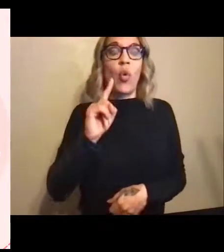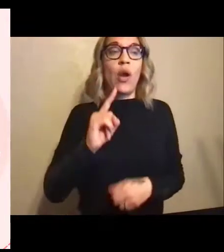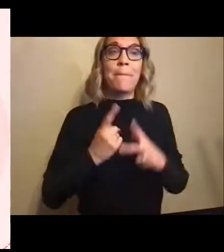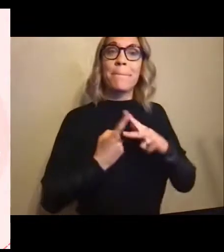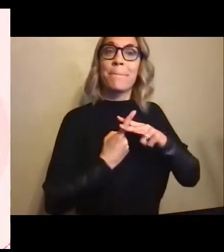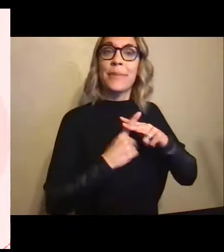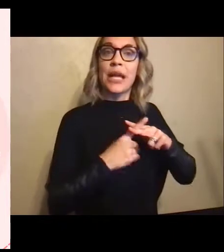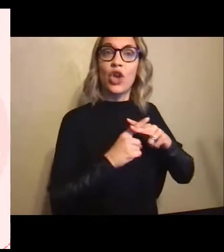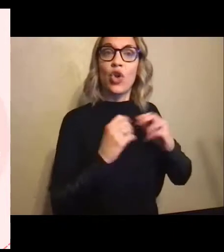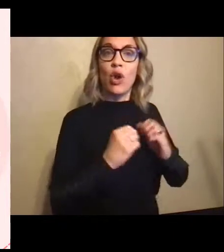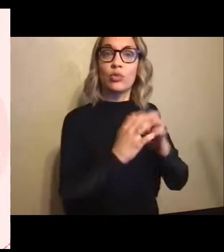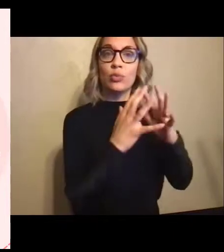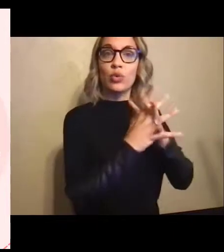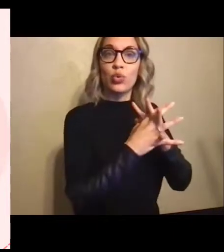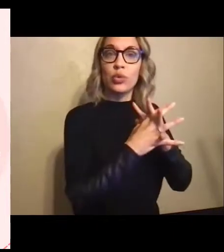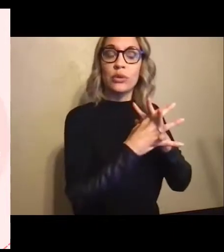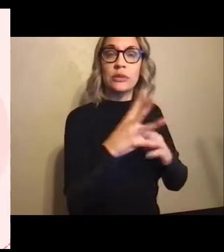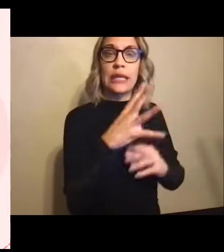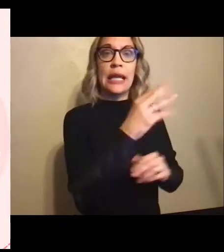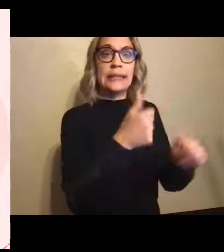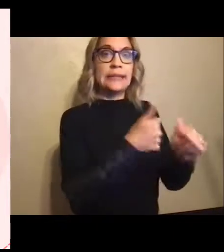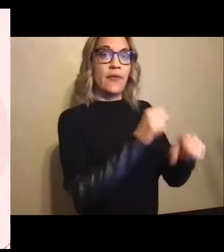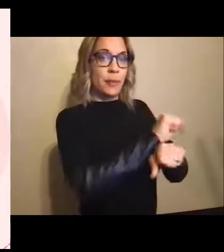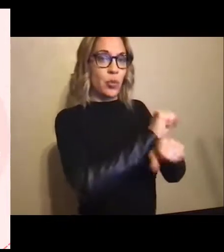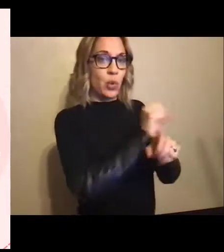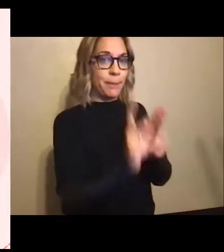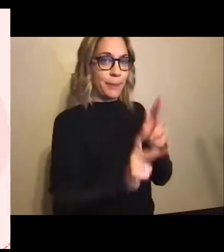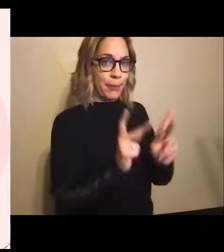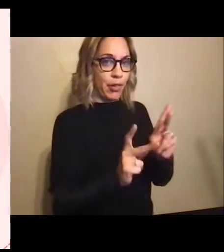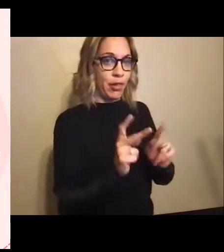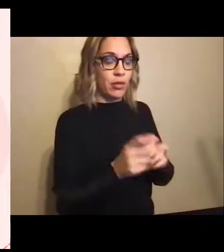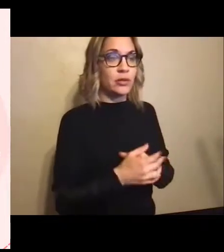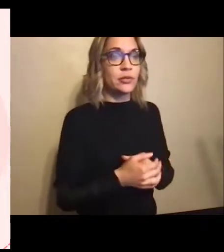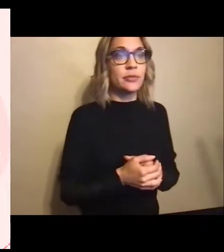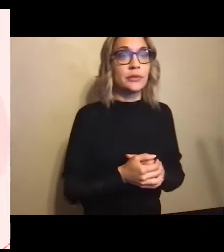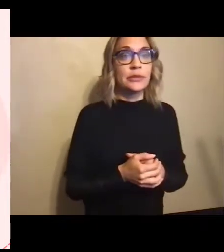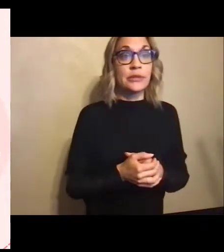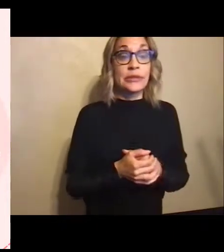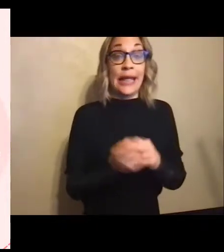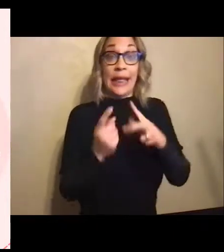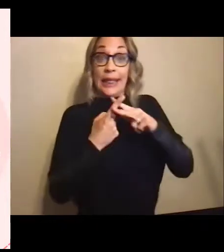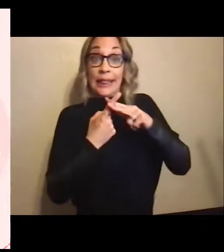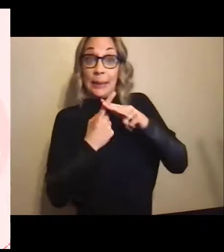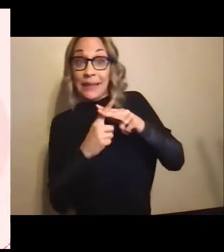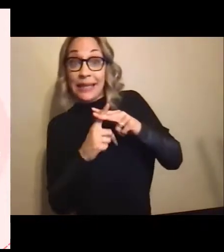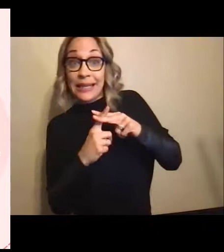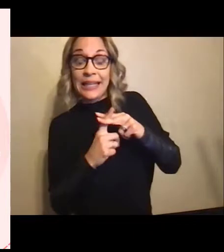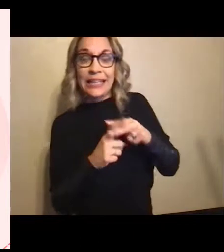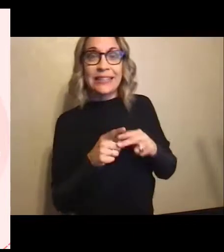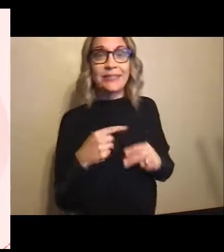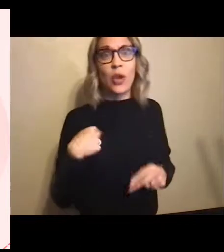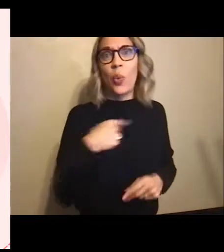So this one's a little tricky for entrepreneurs in the beginning of their journey.